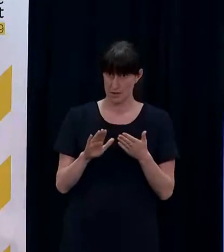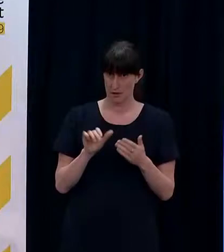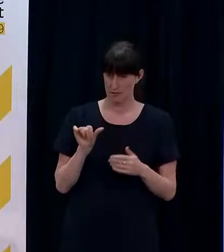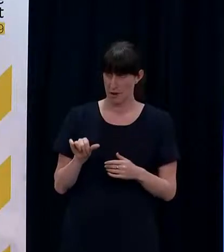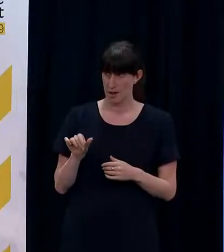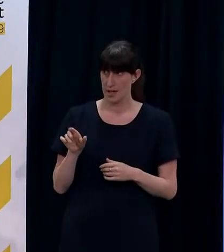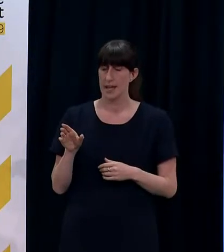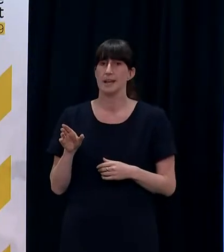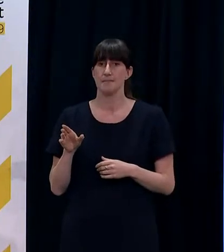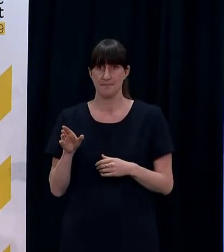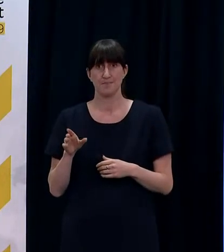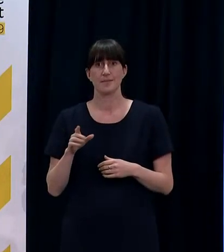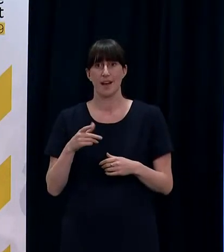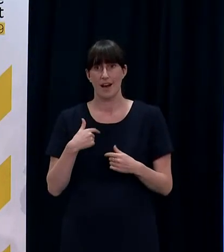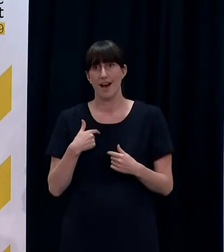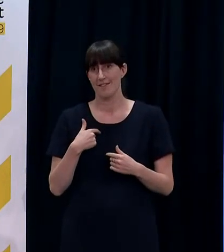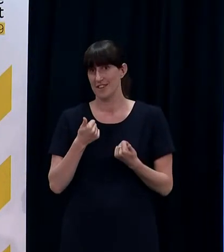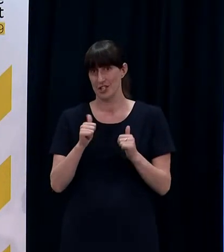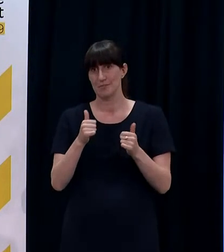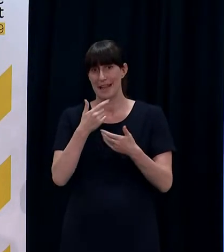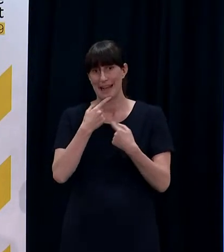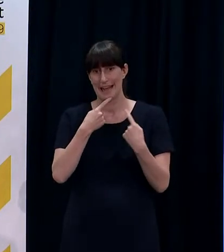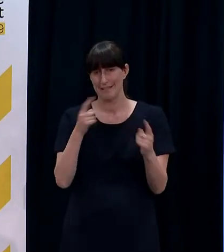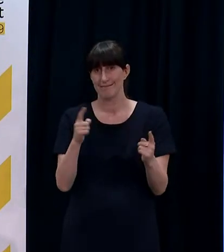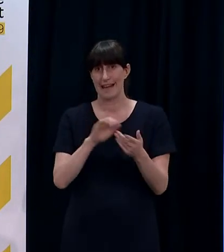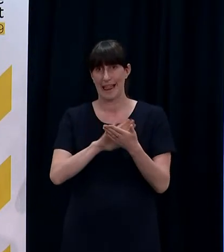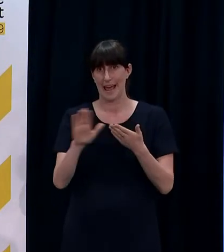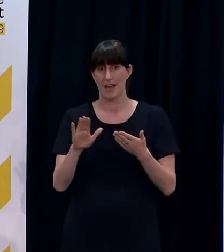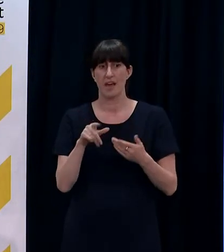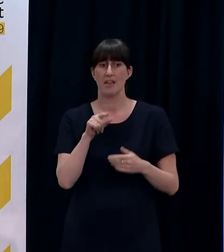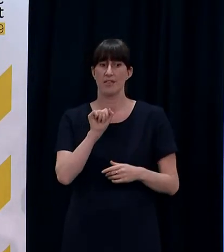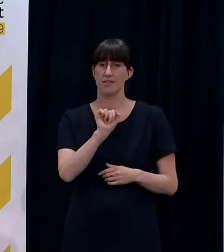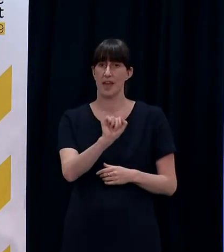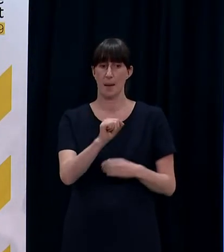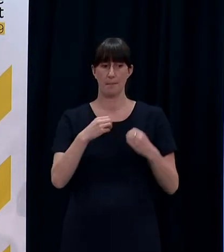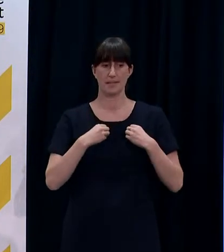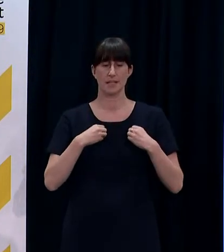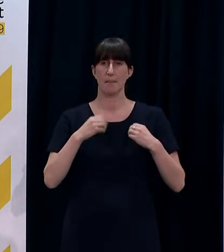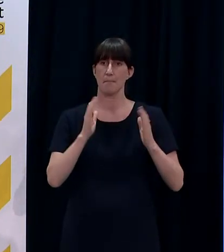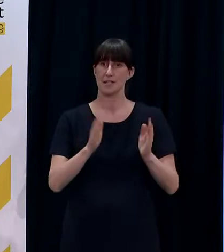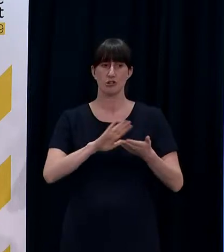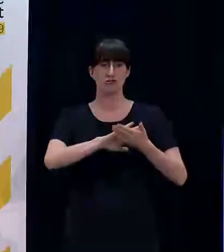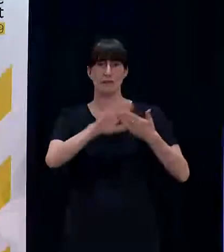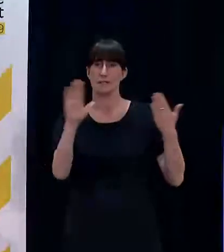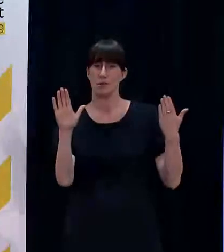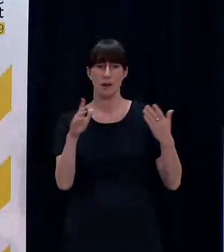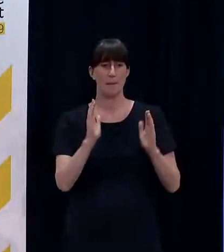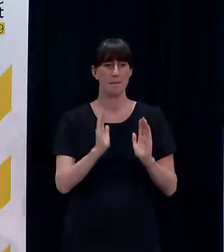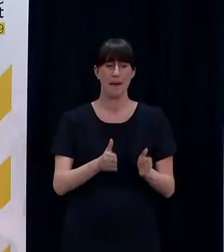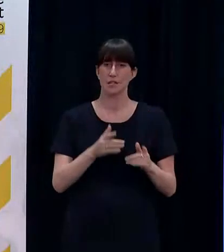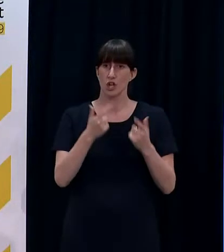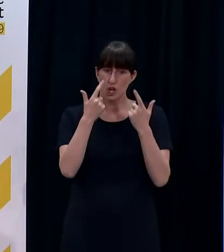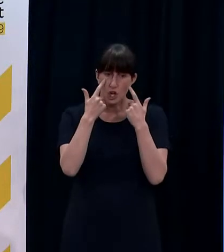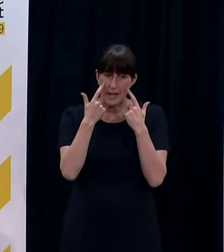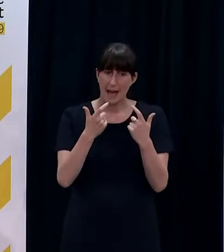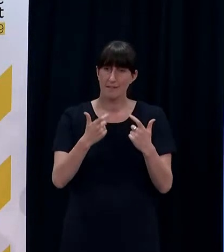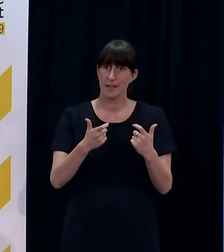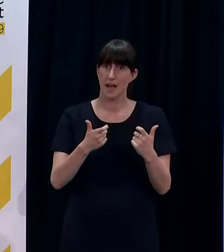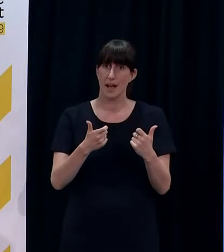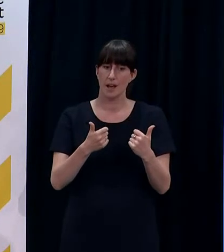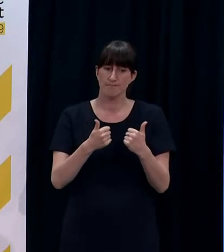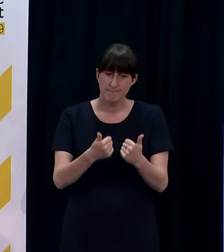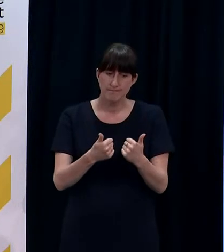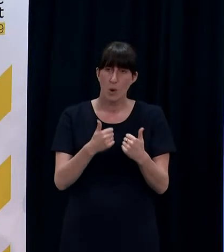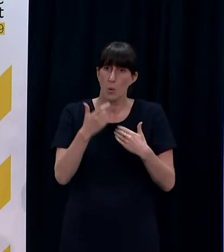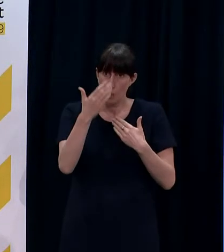data and animal welfare, they are at risk of closure of the industry. So this is very much in their interests to get alongside